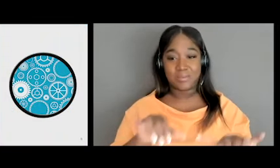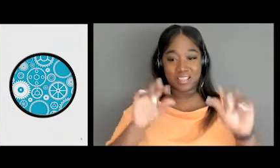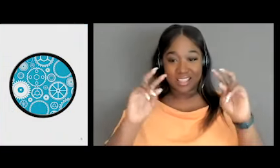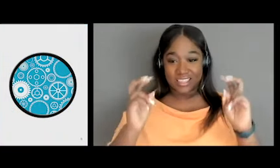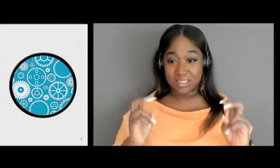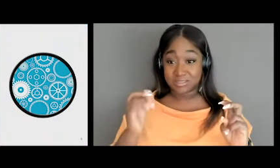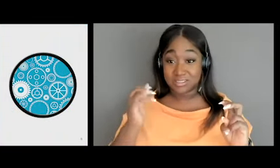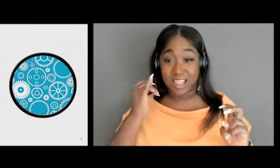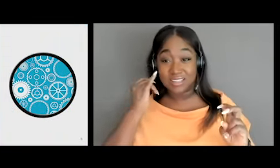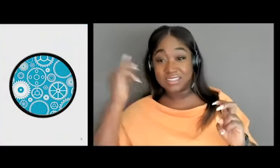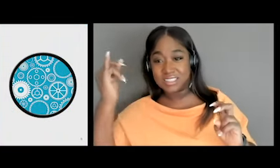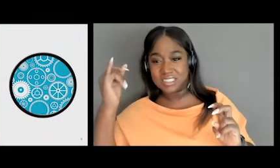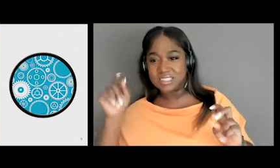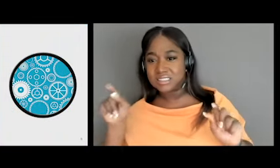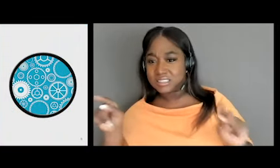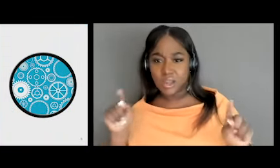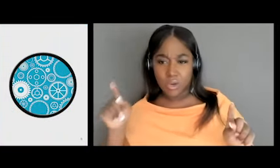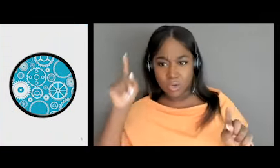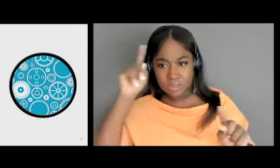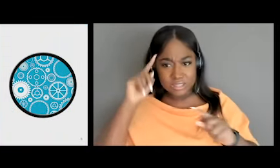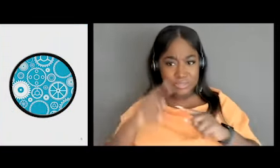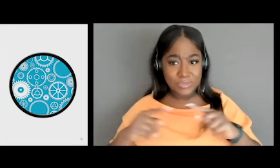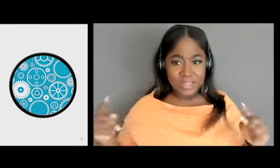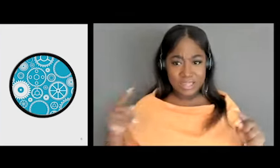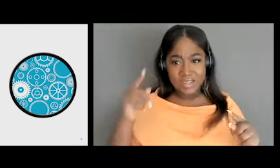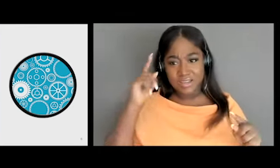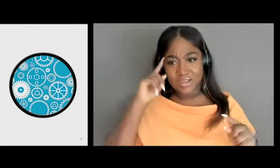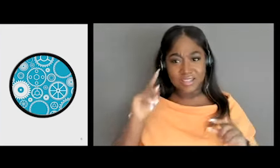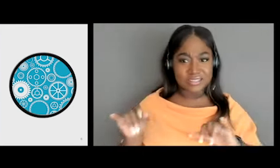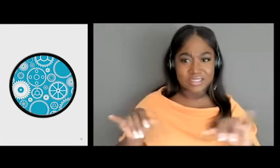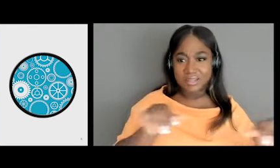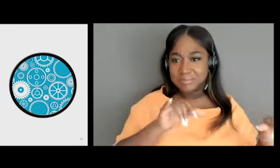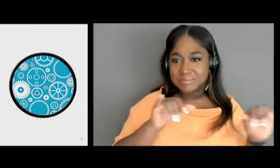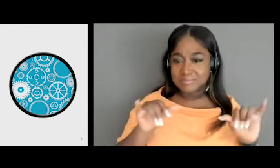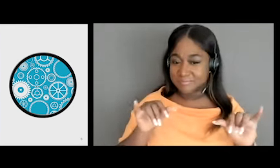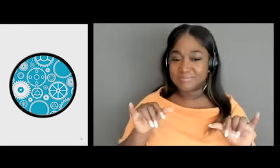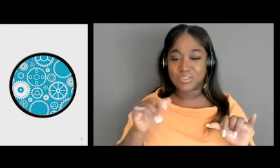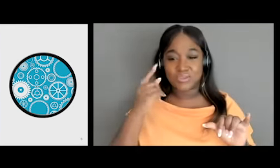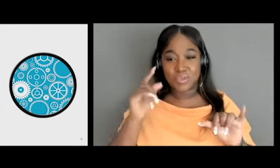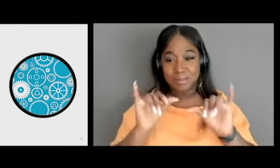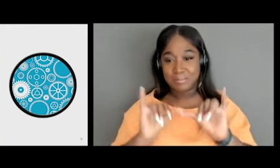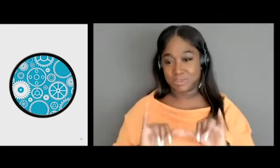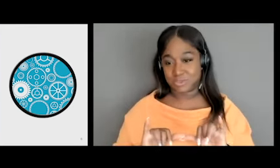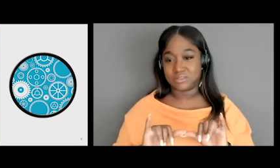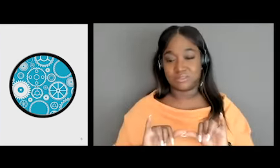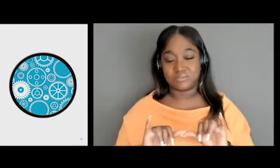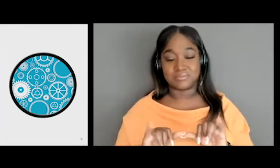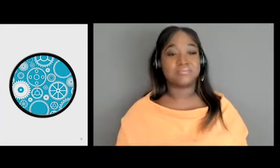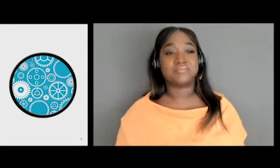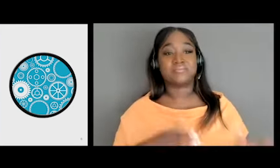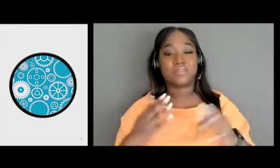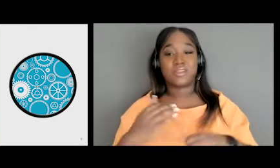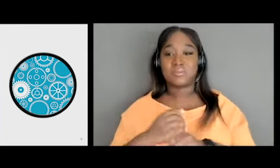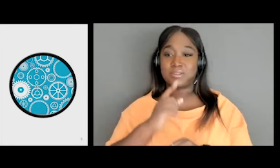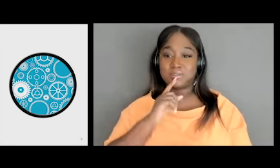those metrics might look like. And so ensuring that our definition is smart in the sense